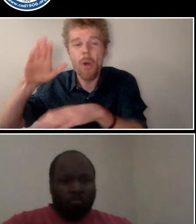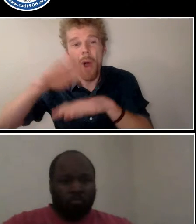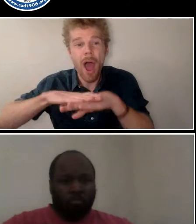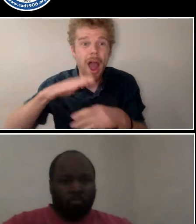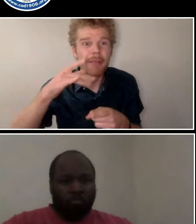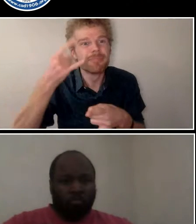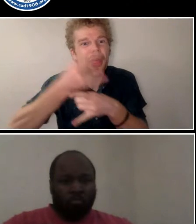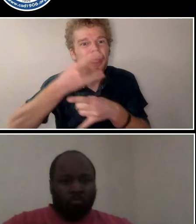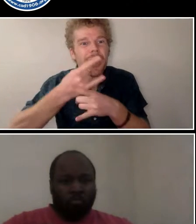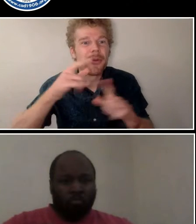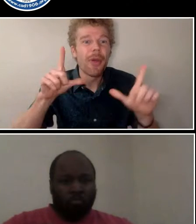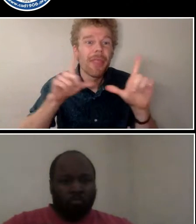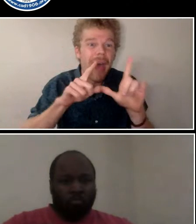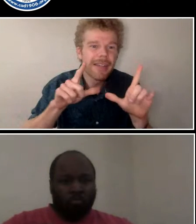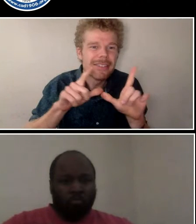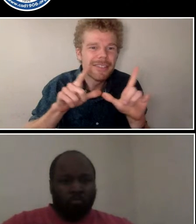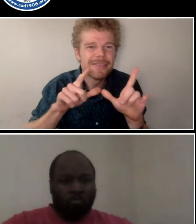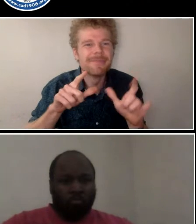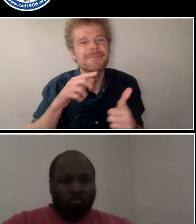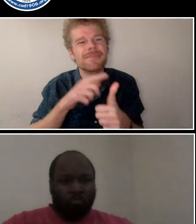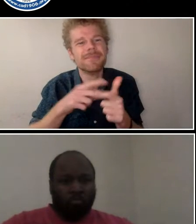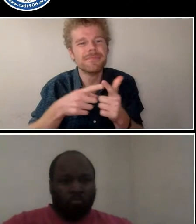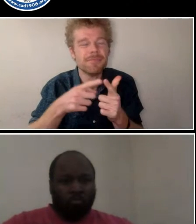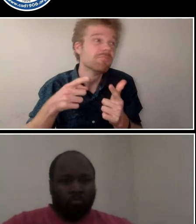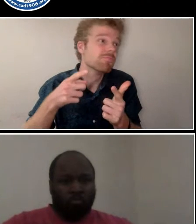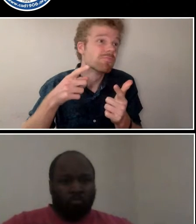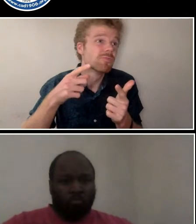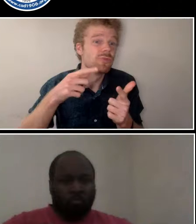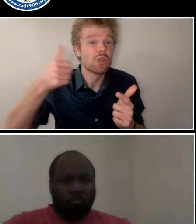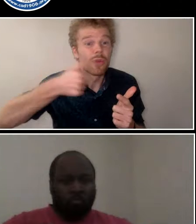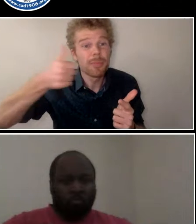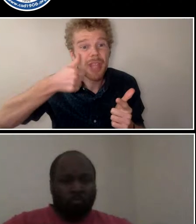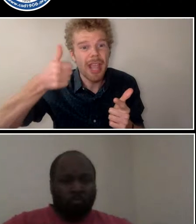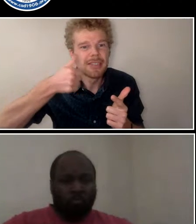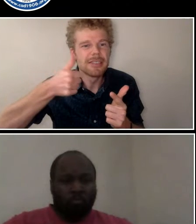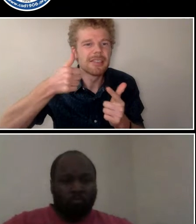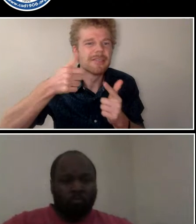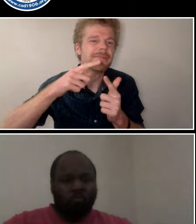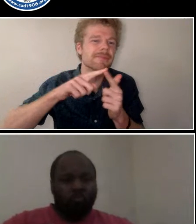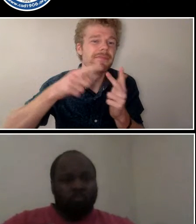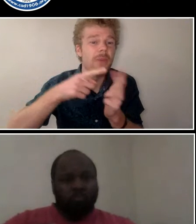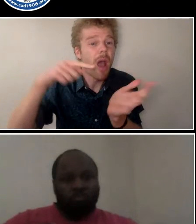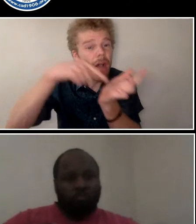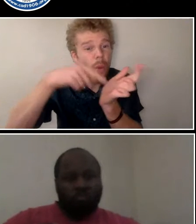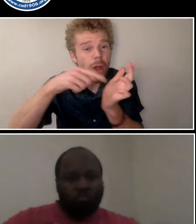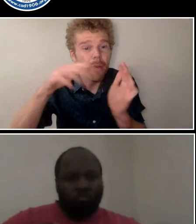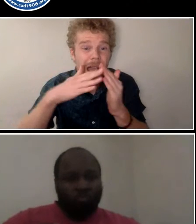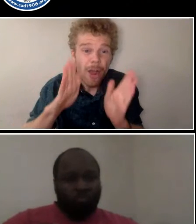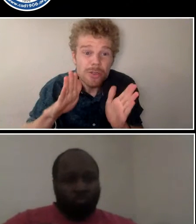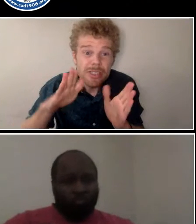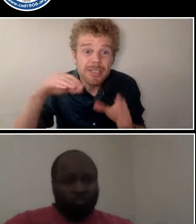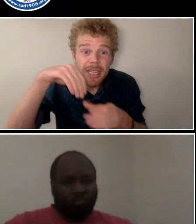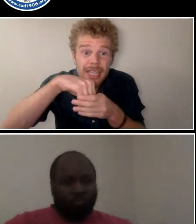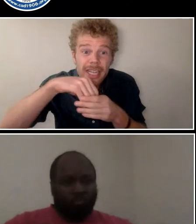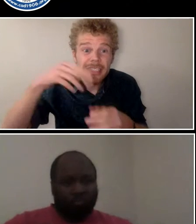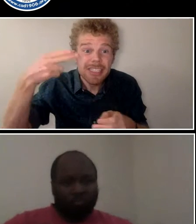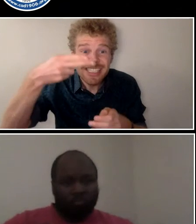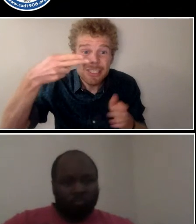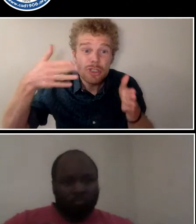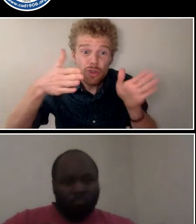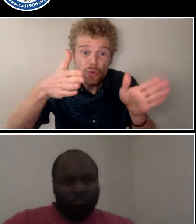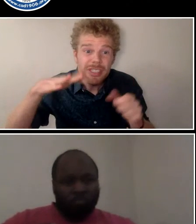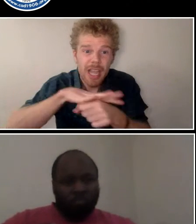work necessarily. It's just, a once a month gathering where we vote on Again, liquor